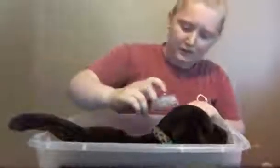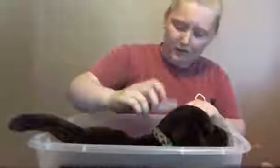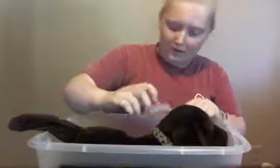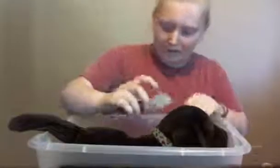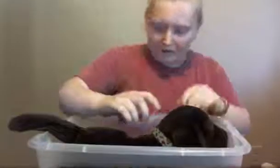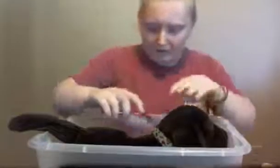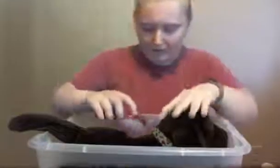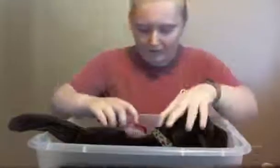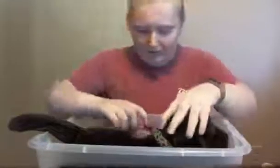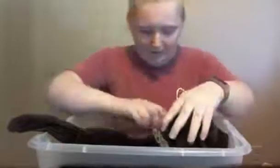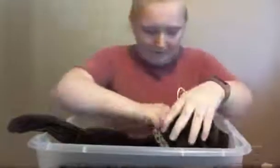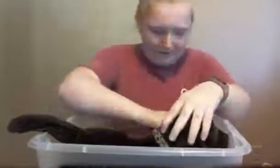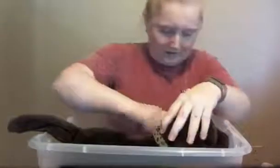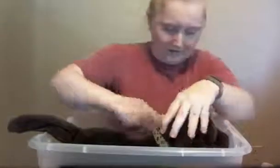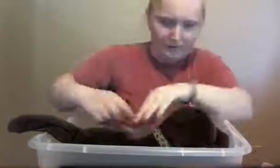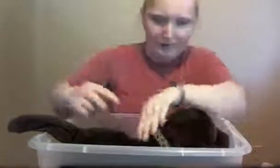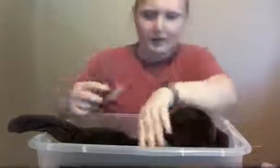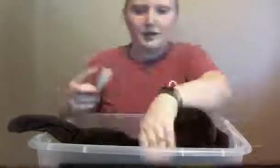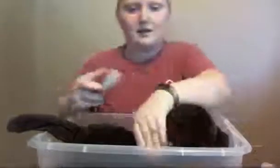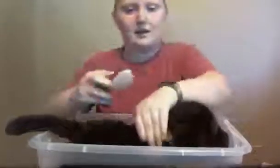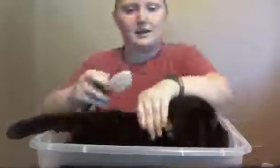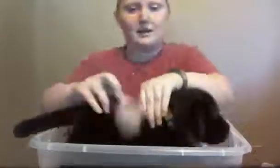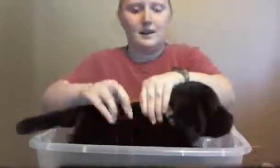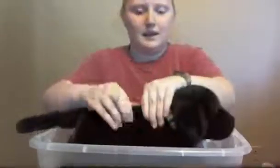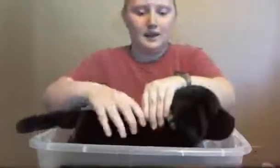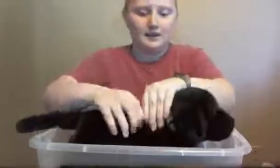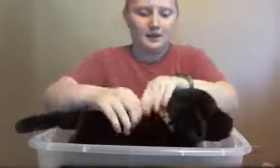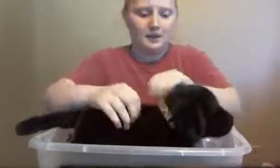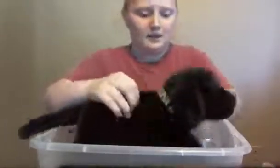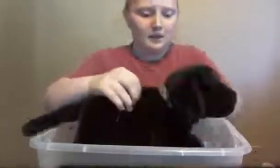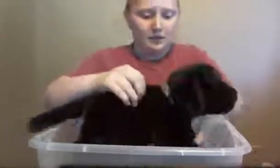So I brushed the top, and now I'm going to brush his little legs.